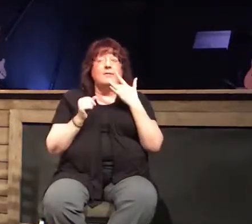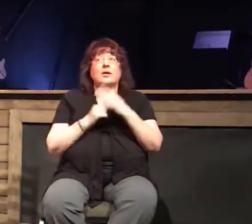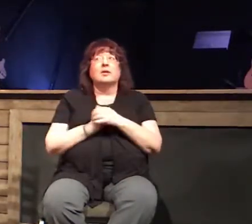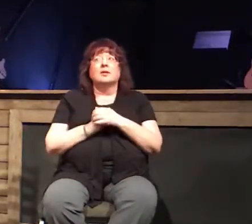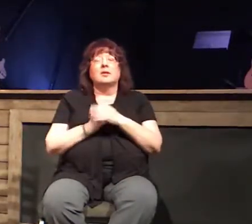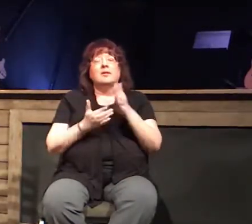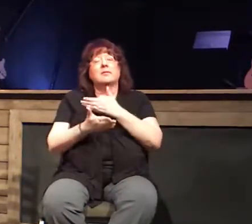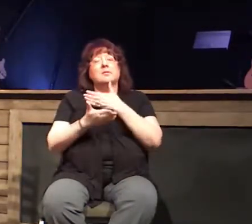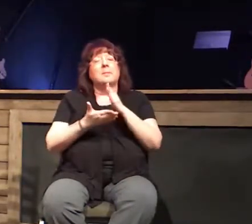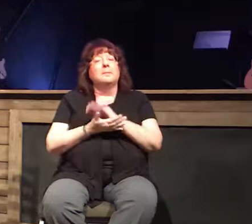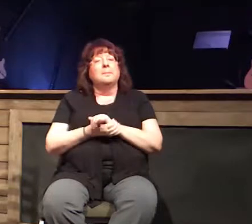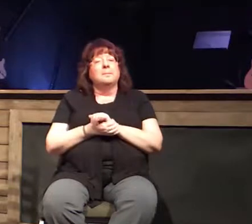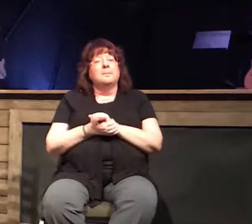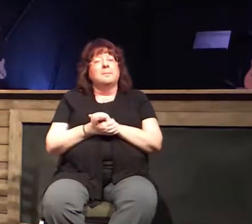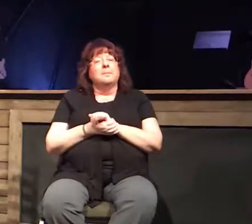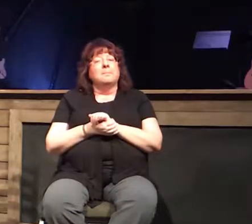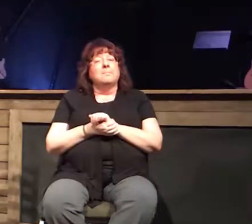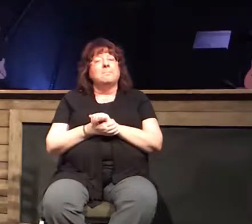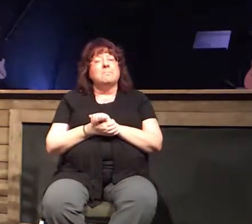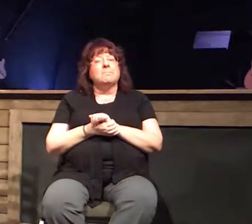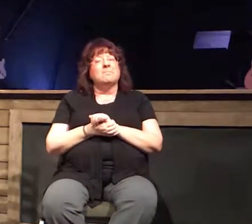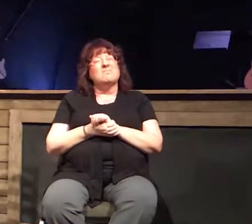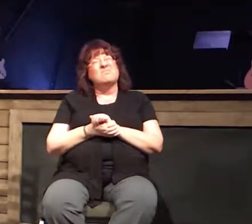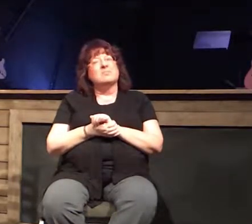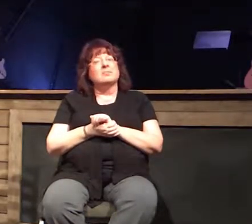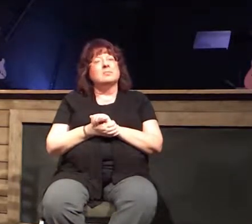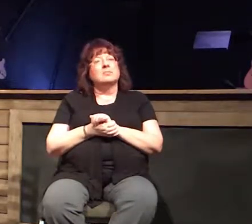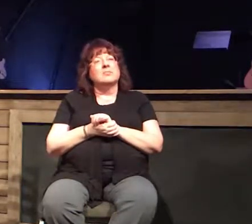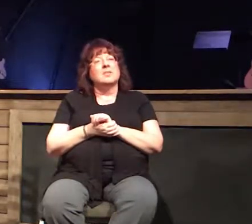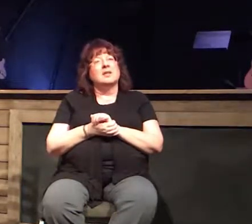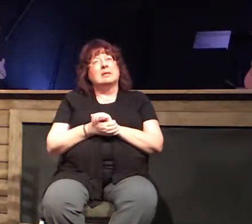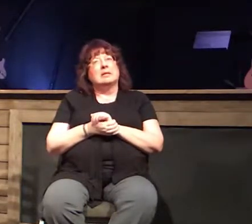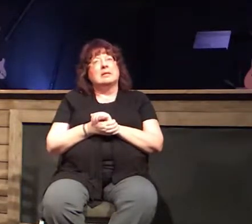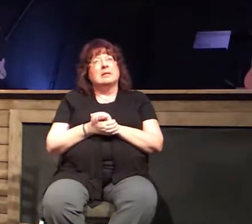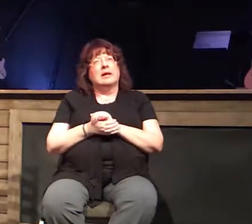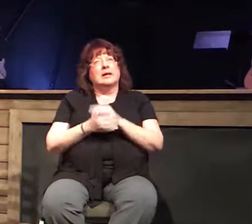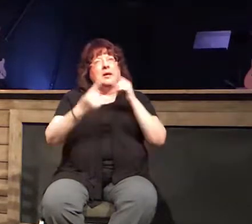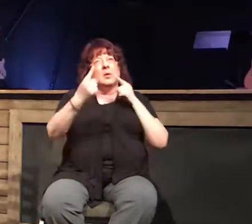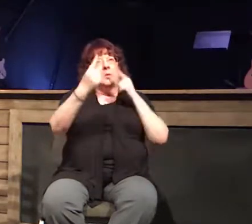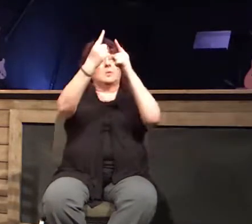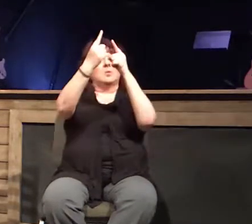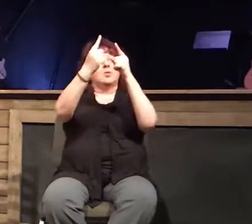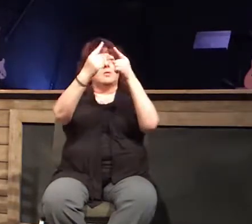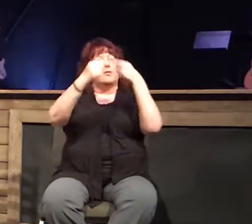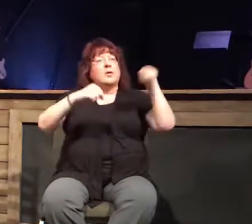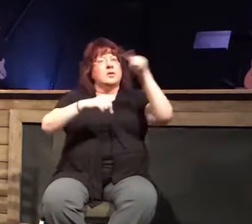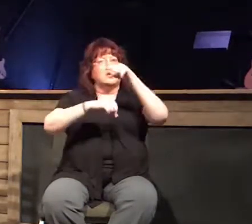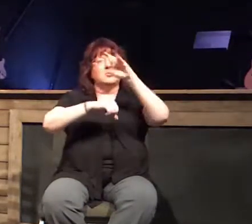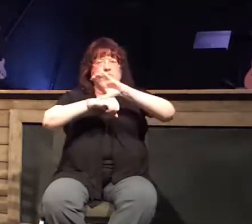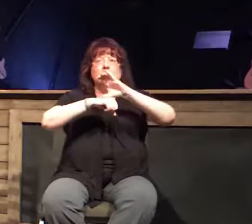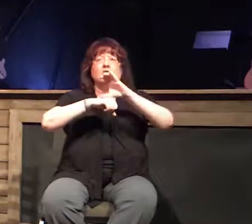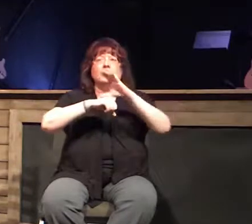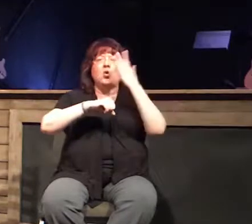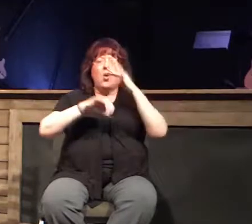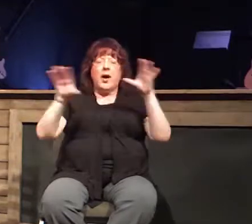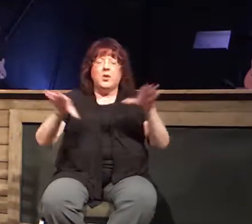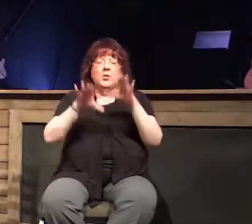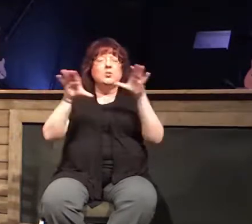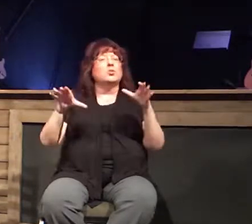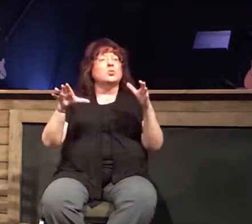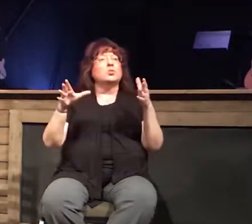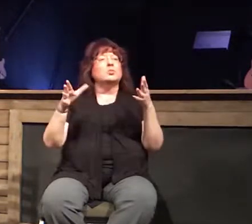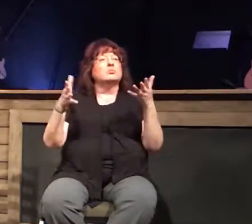of all of the psalm. It's kind of a due north statement for us as a church family. It's really why we do what we